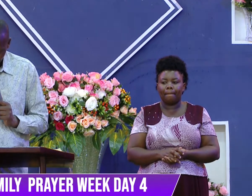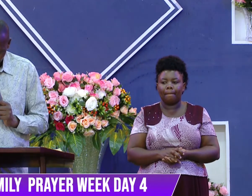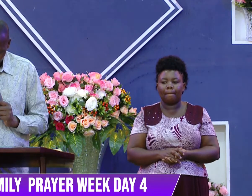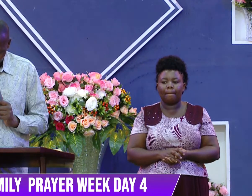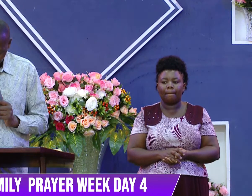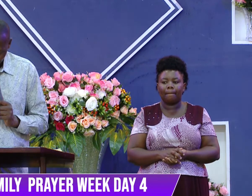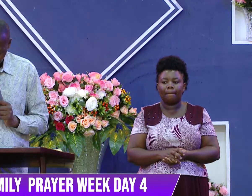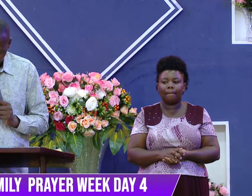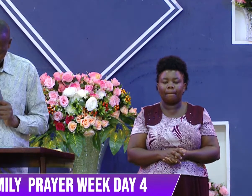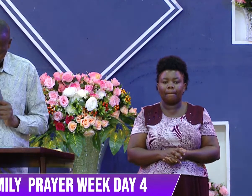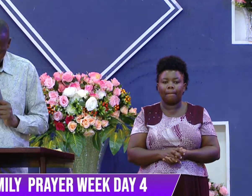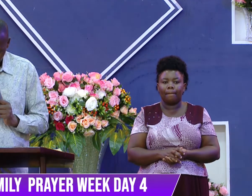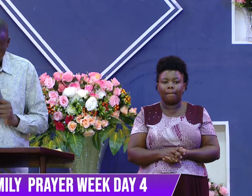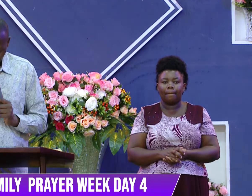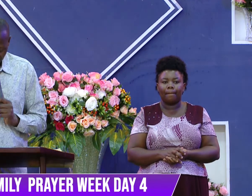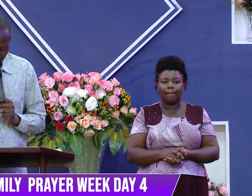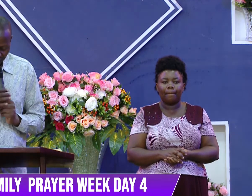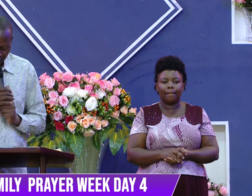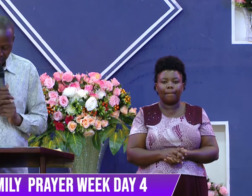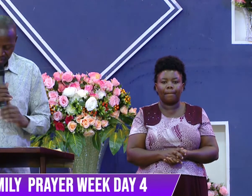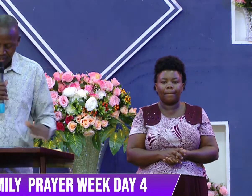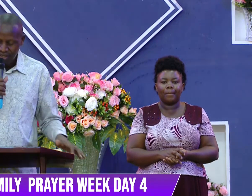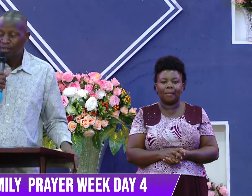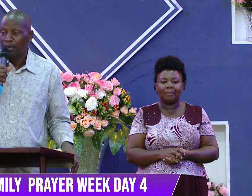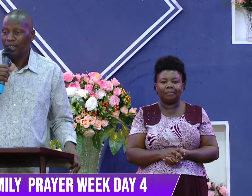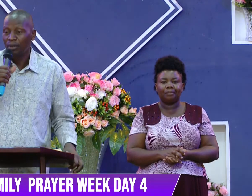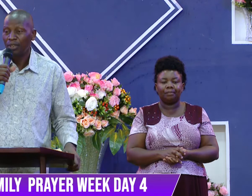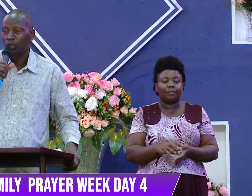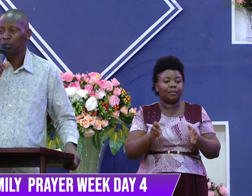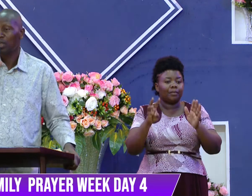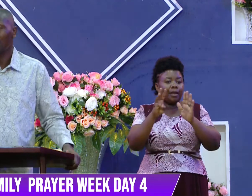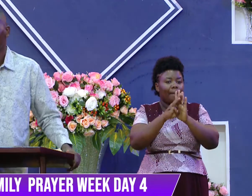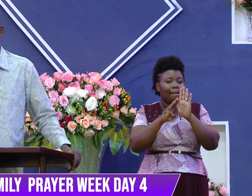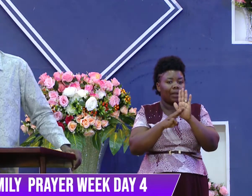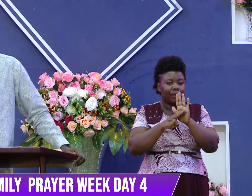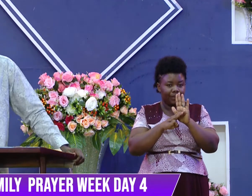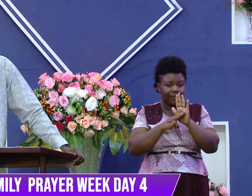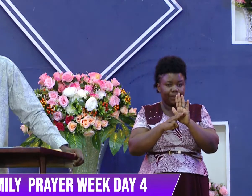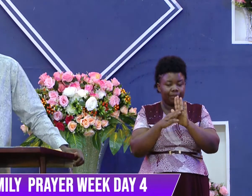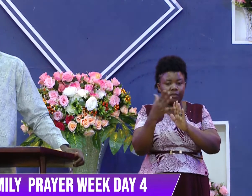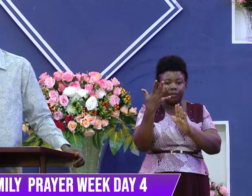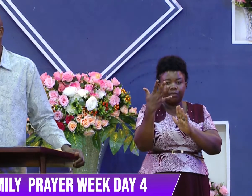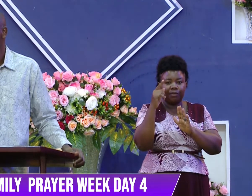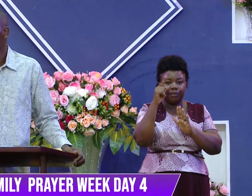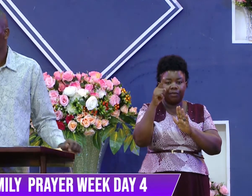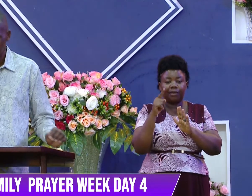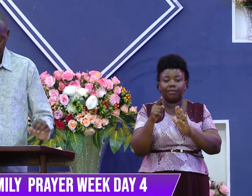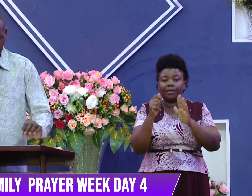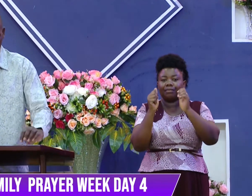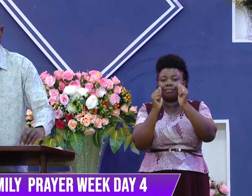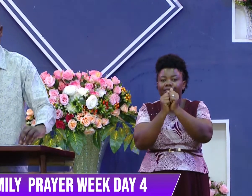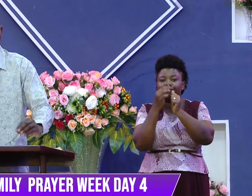us go into the scripture that made the theme for this week. Matayo esura eyokutano olunyole